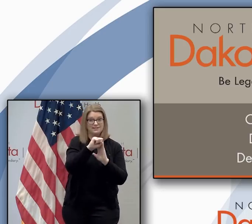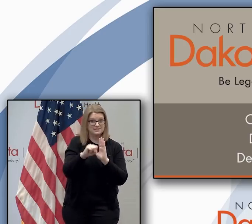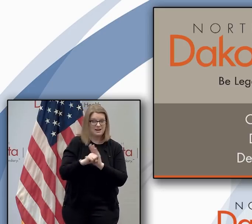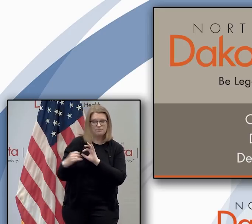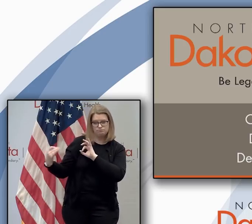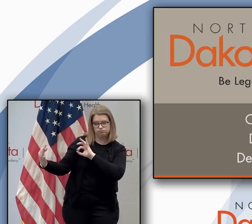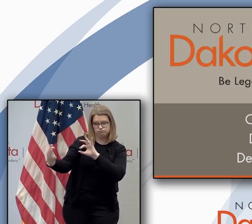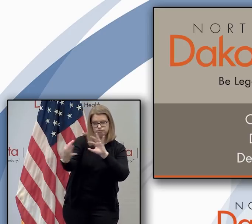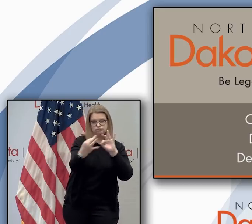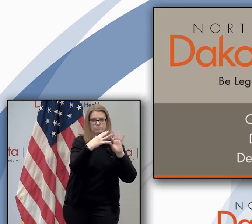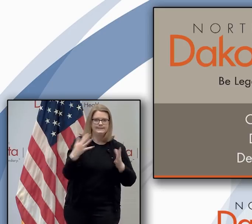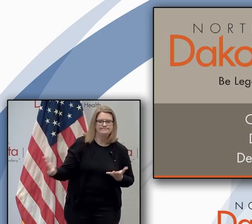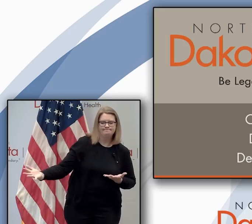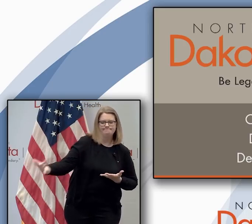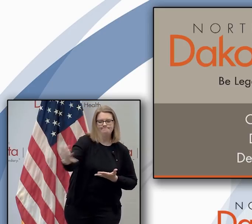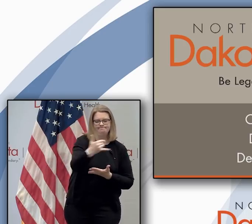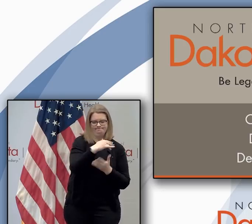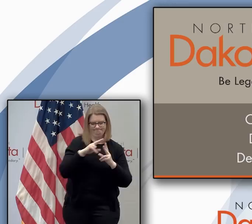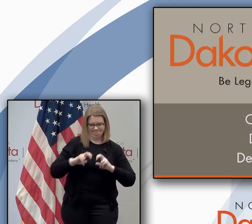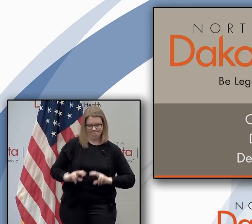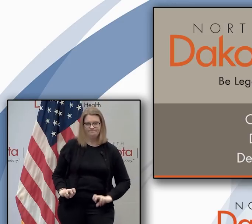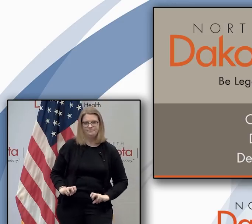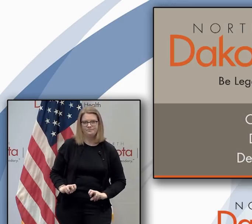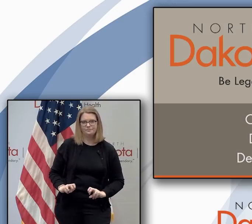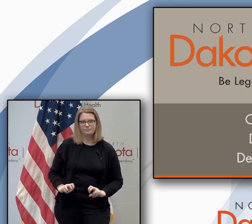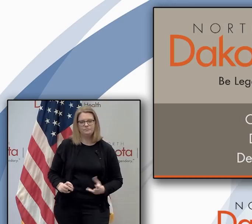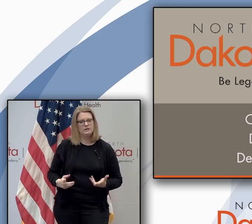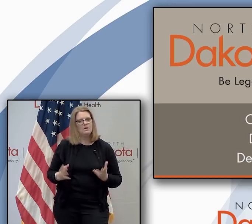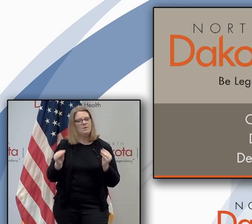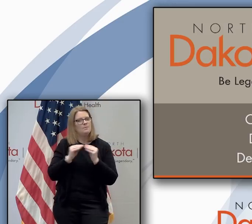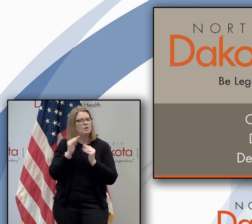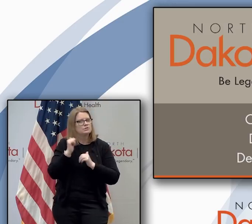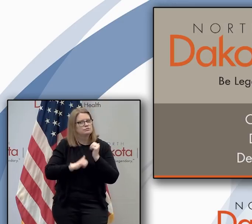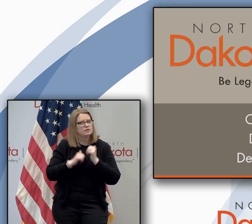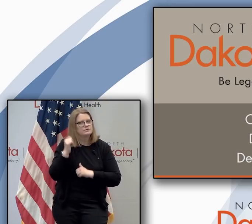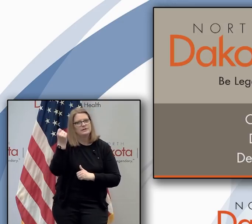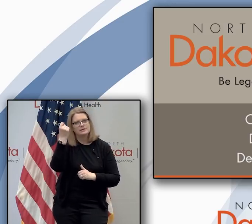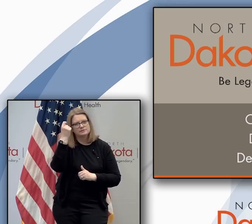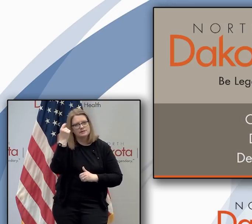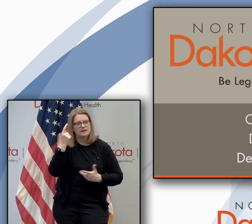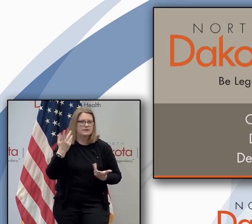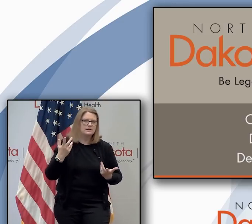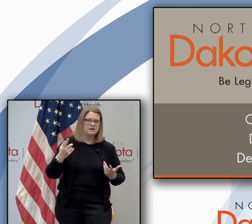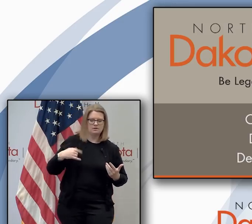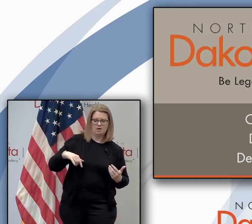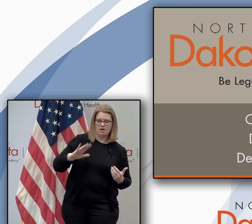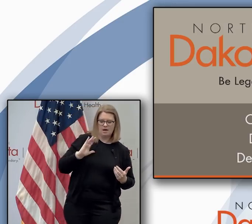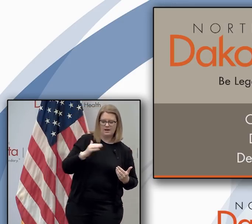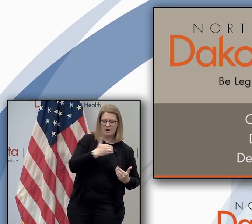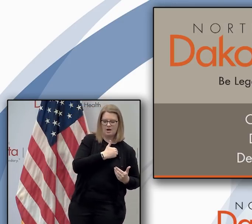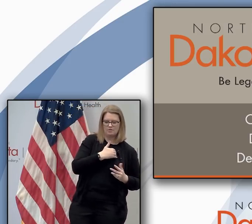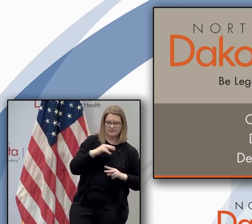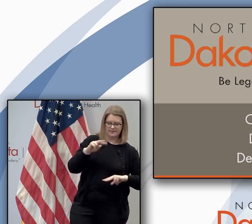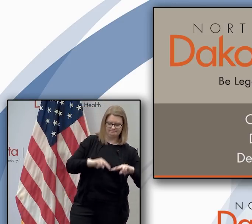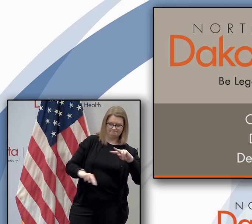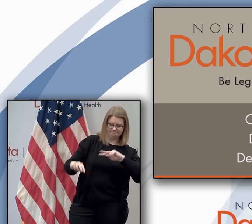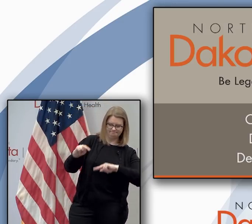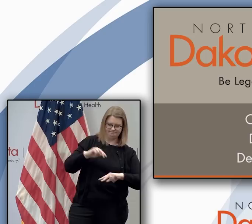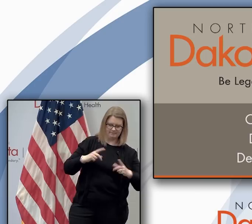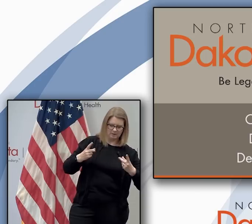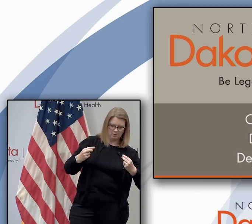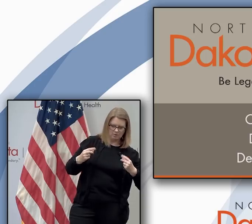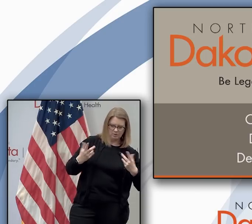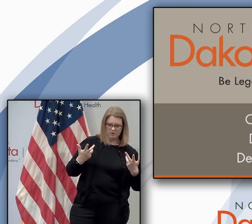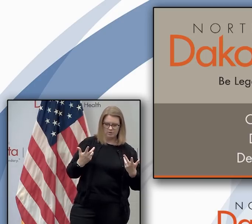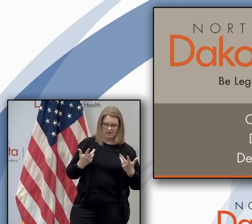provides a little more structure to and a little more understanding of how we're thinking about continuing to move towards